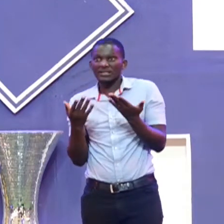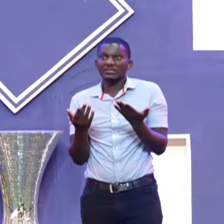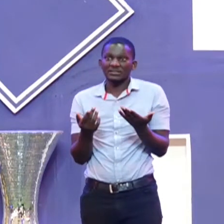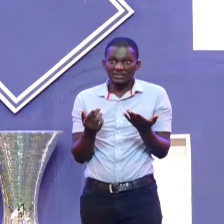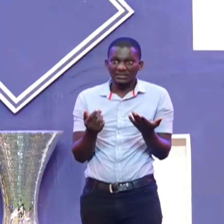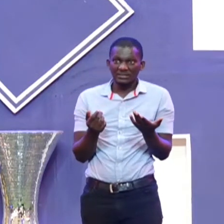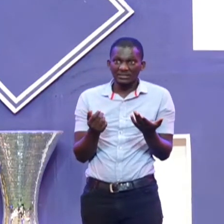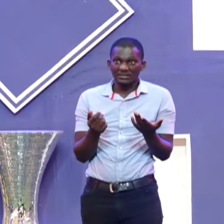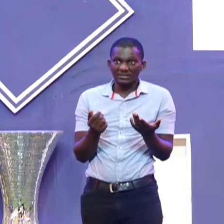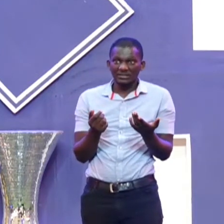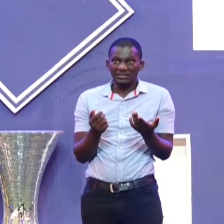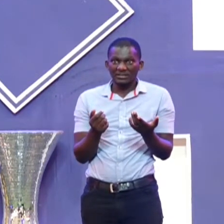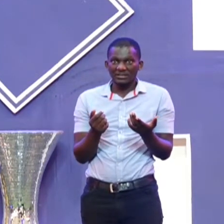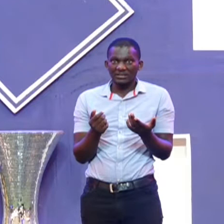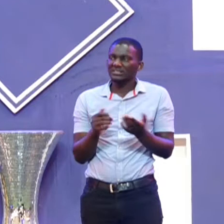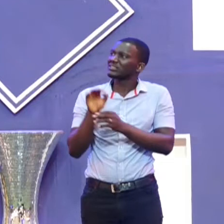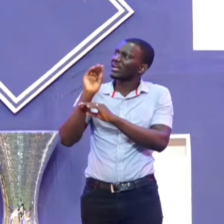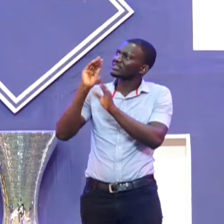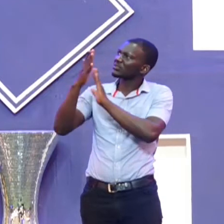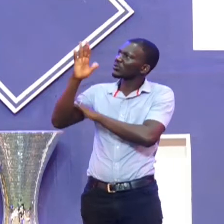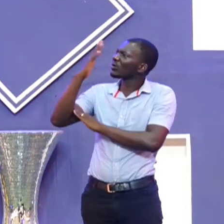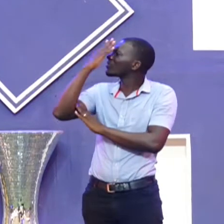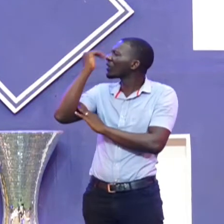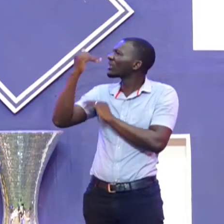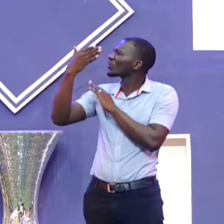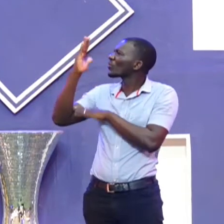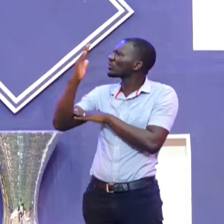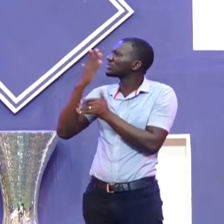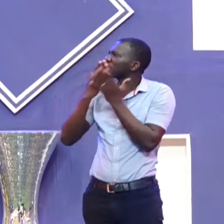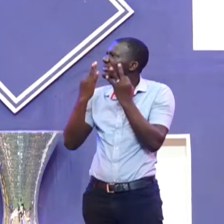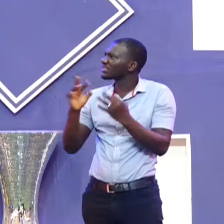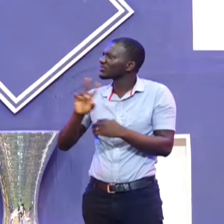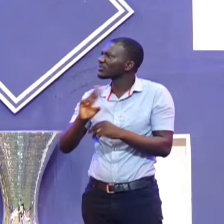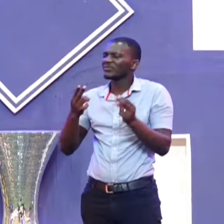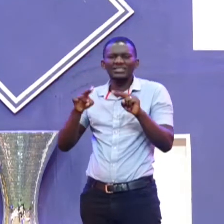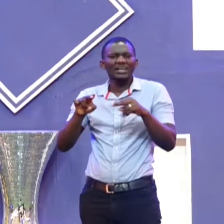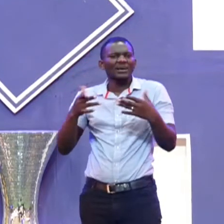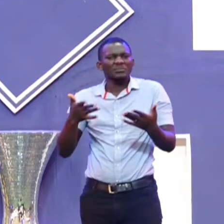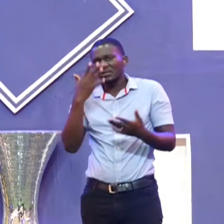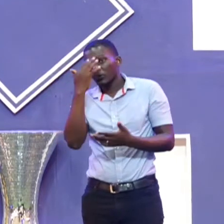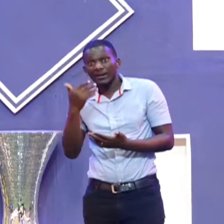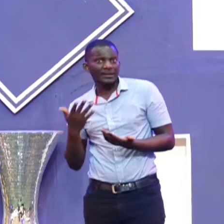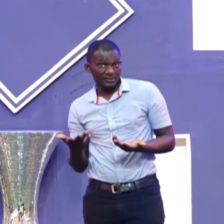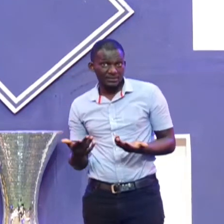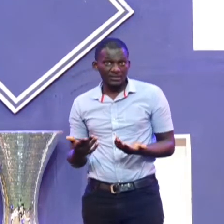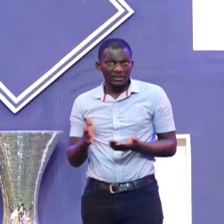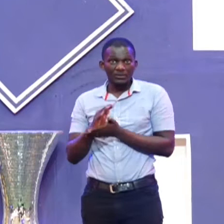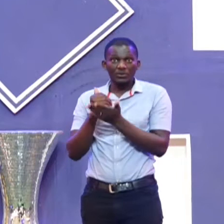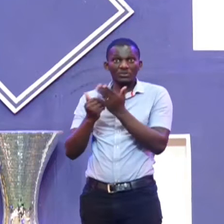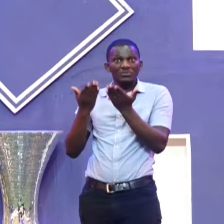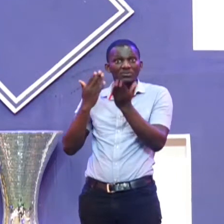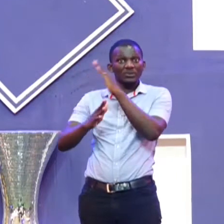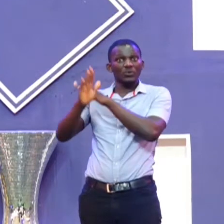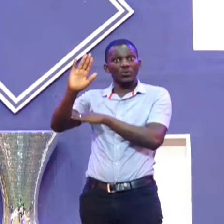first kyandibadde kibuze eri Mukama lwaki ekintu kino would be a question unto the Lord that why has this thing happened kubanga yandi bakatonda